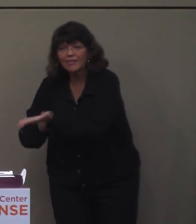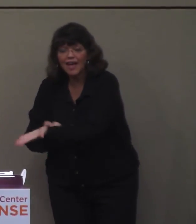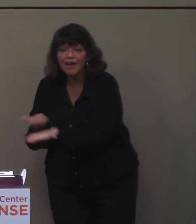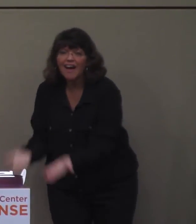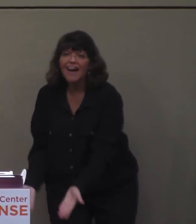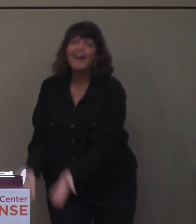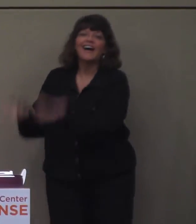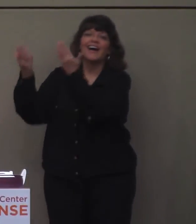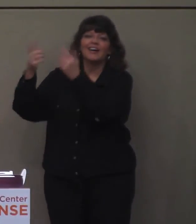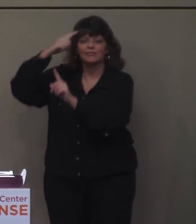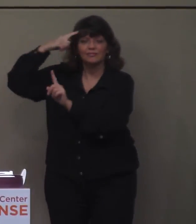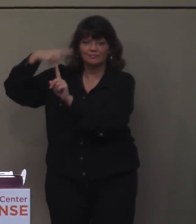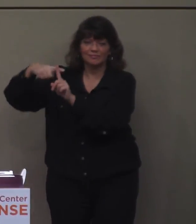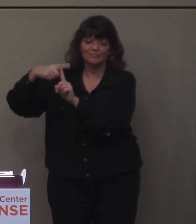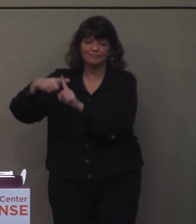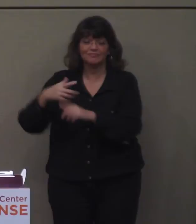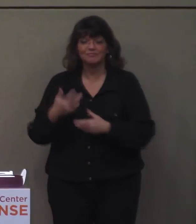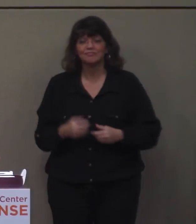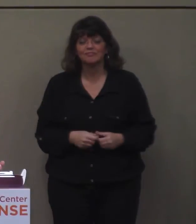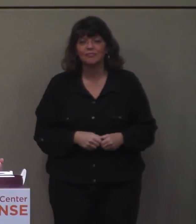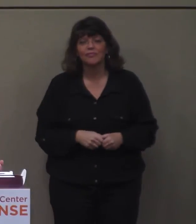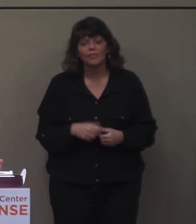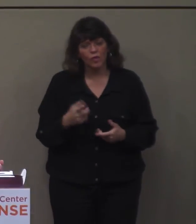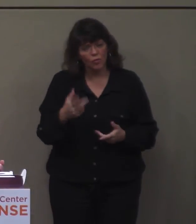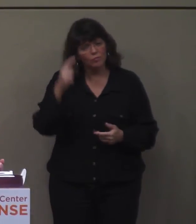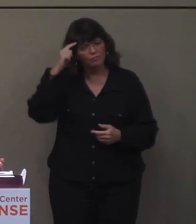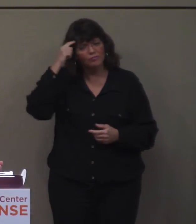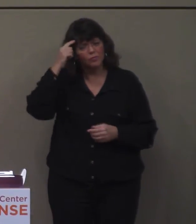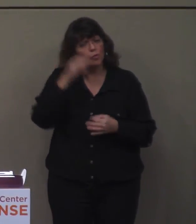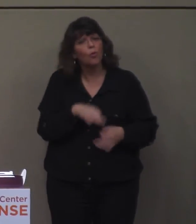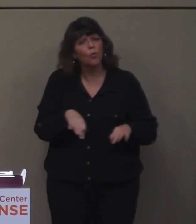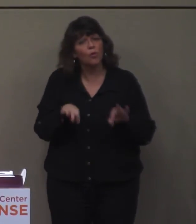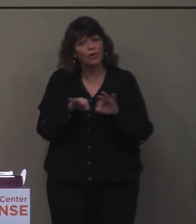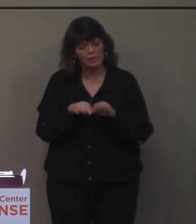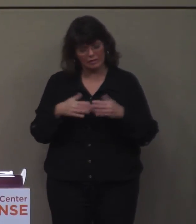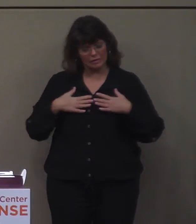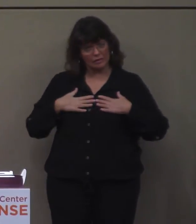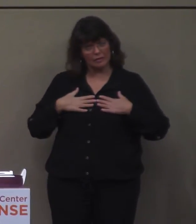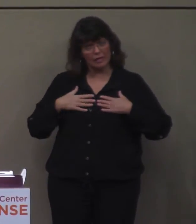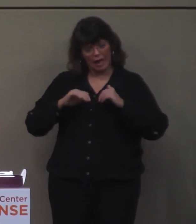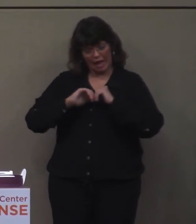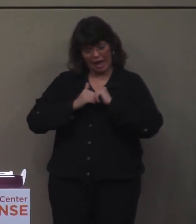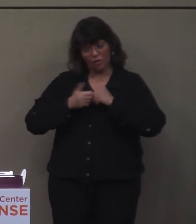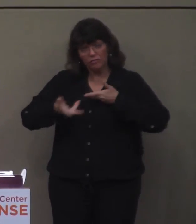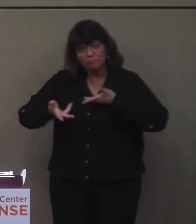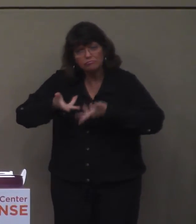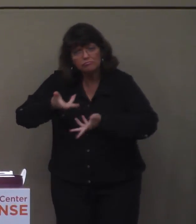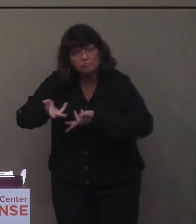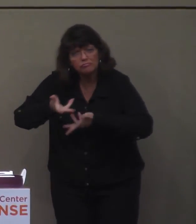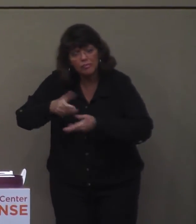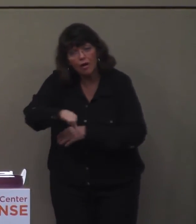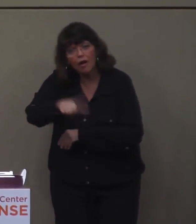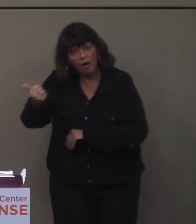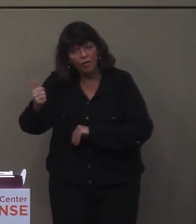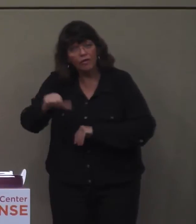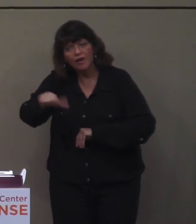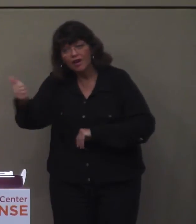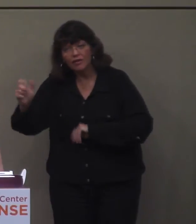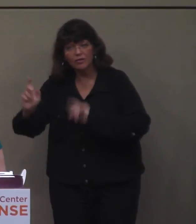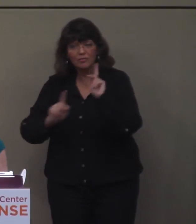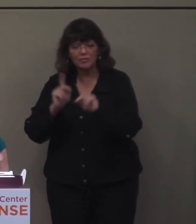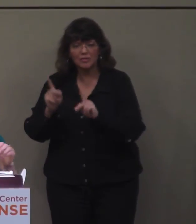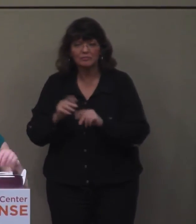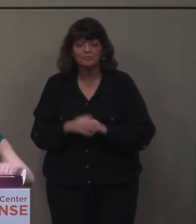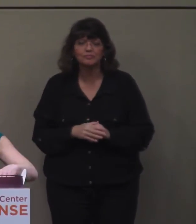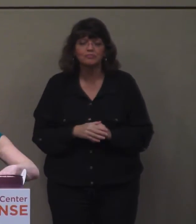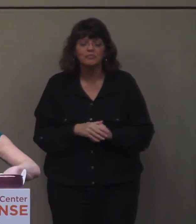to be mindful of how we treat other people. So that's another one of my little items that are in the box.